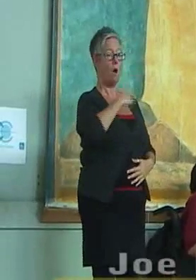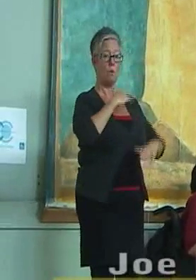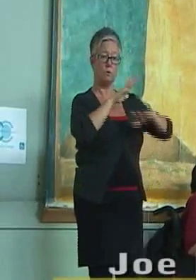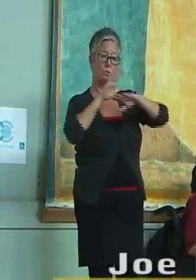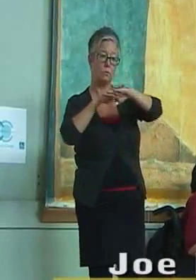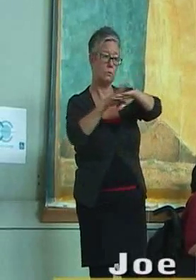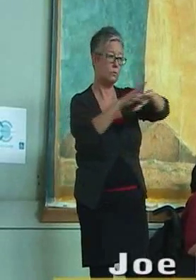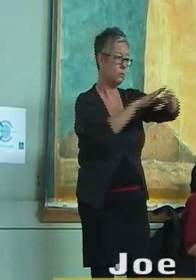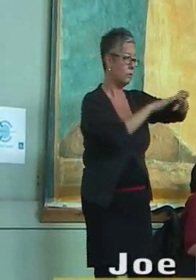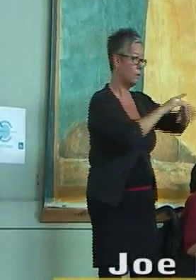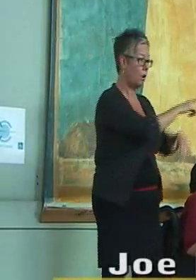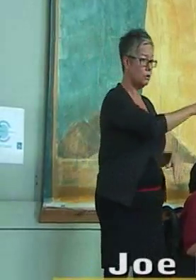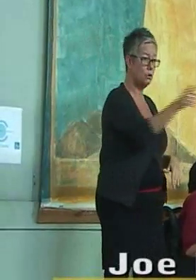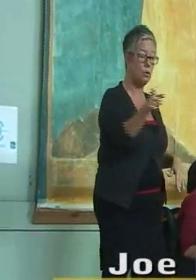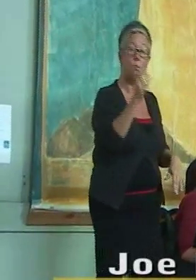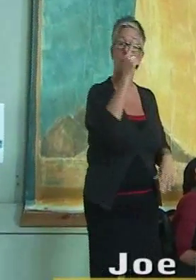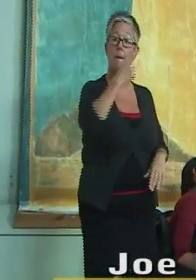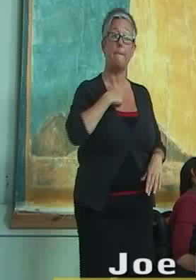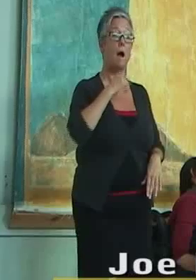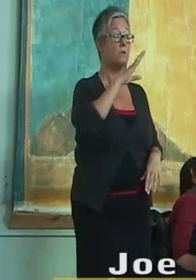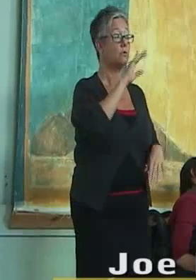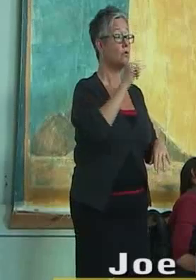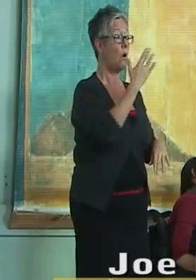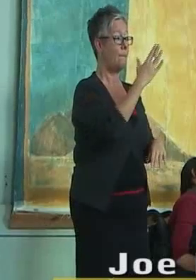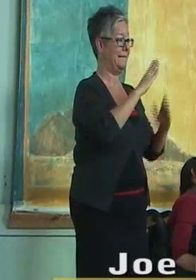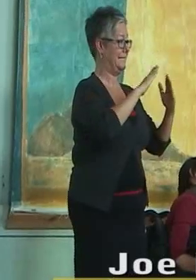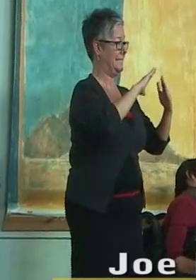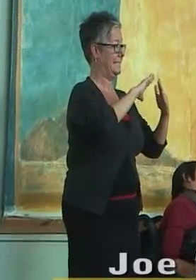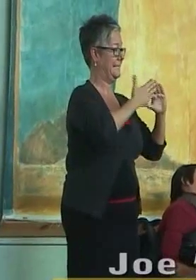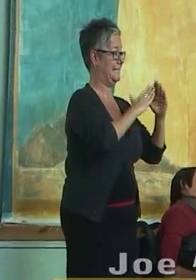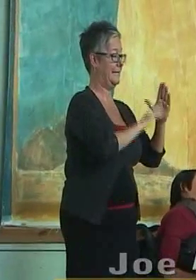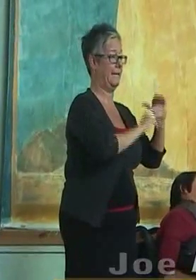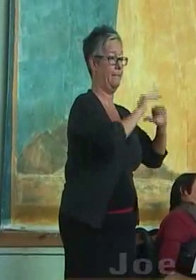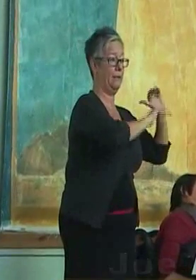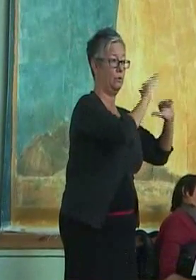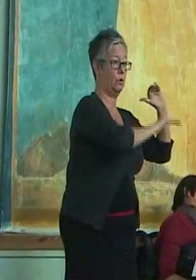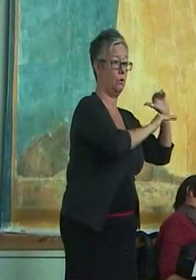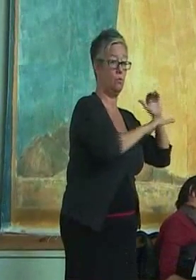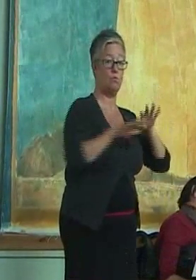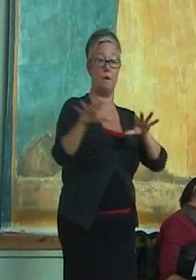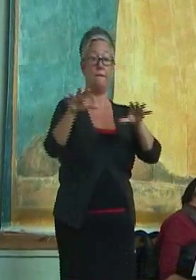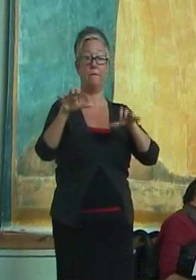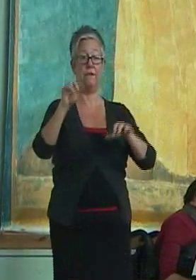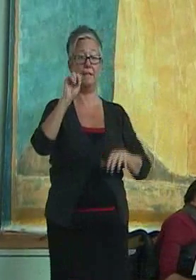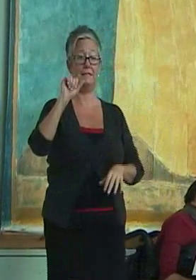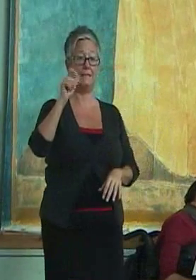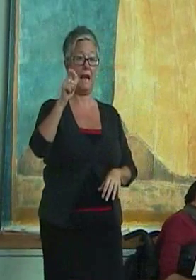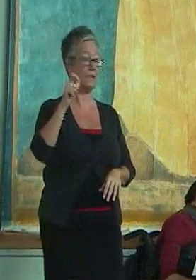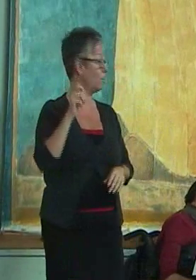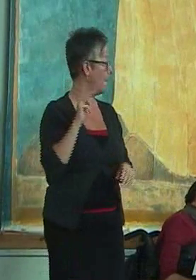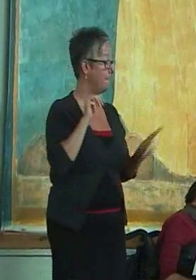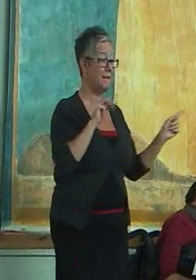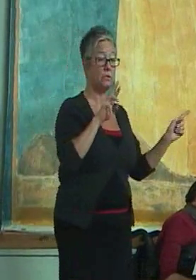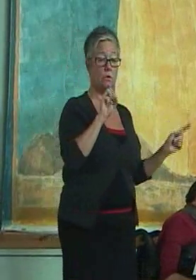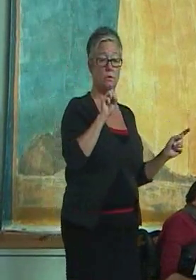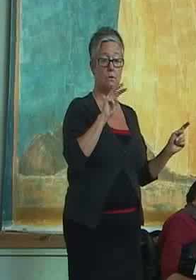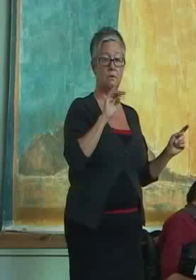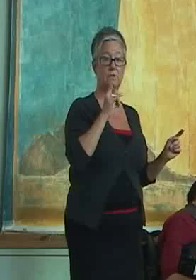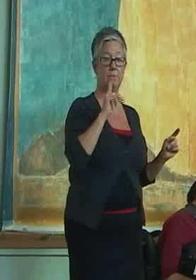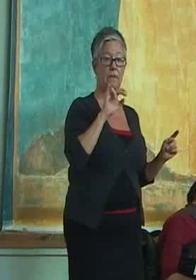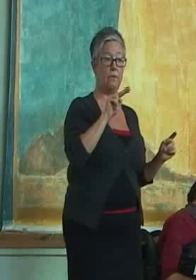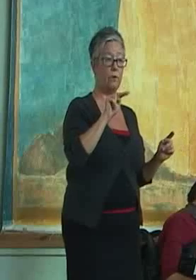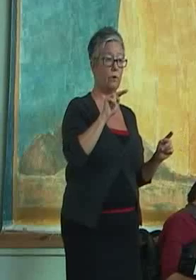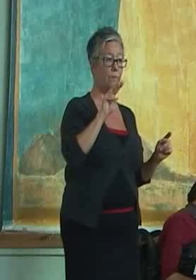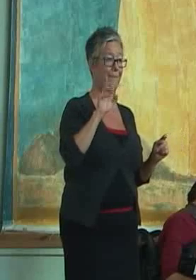know, I'm a city builder. I believe that we should not be freezing taxes, like Mr. Swinton suggests. I don't believe we